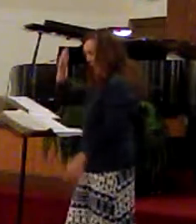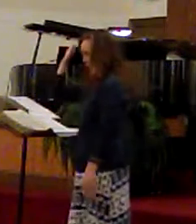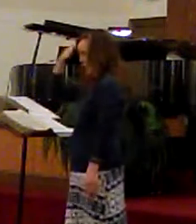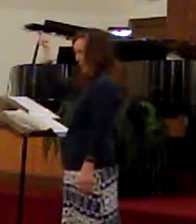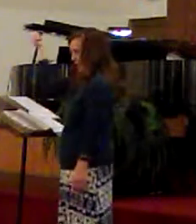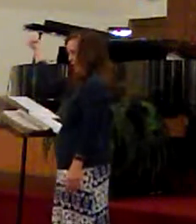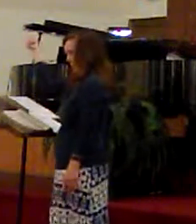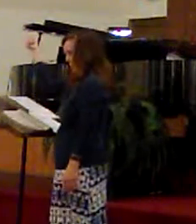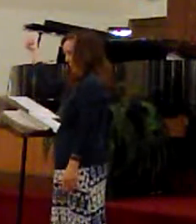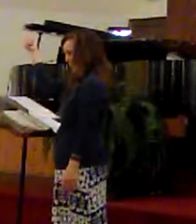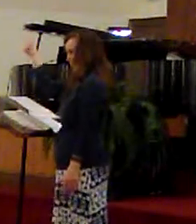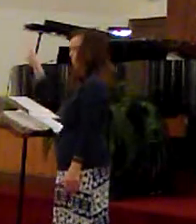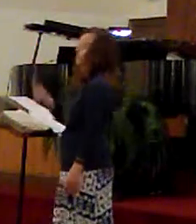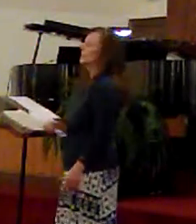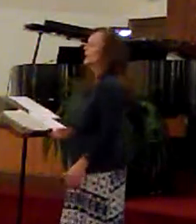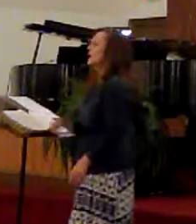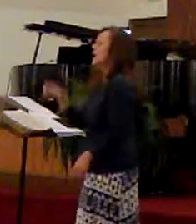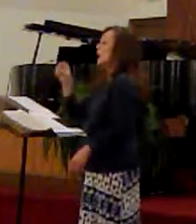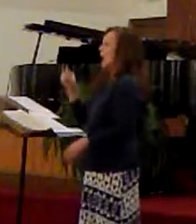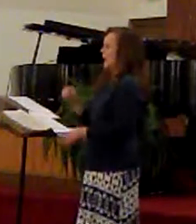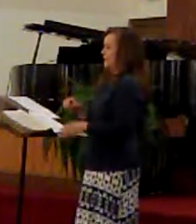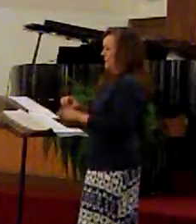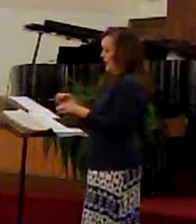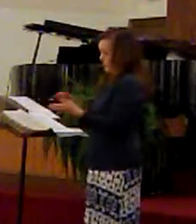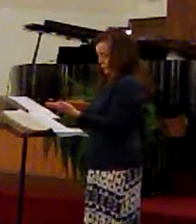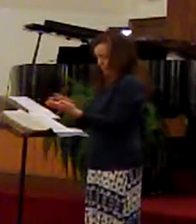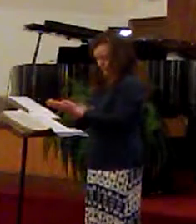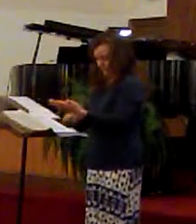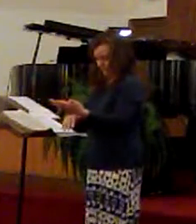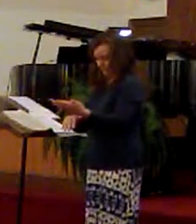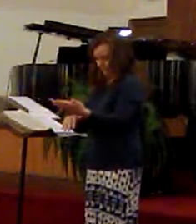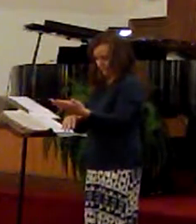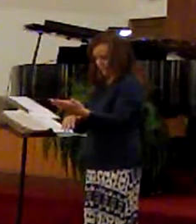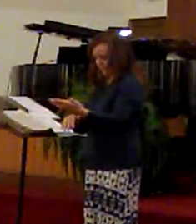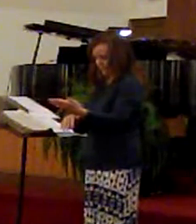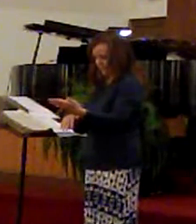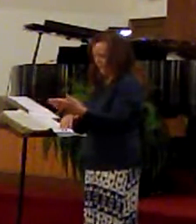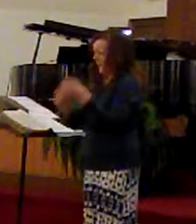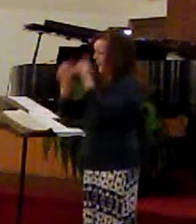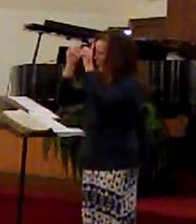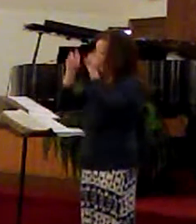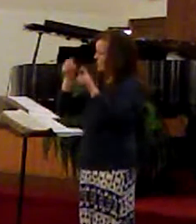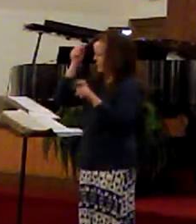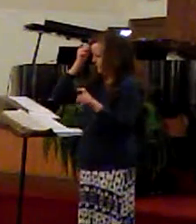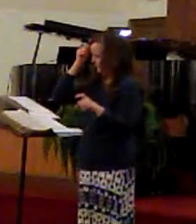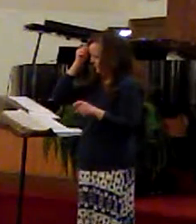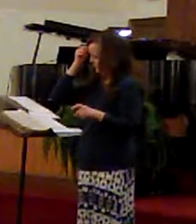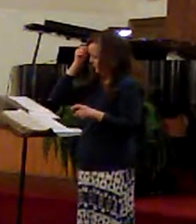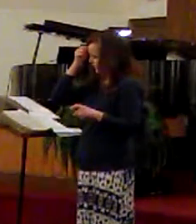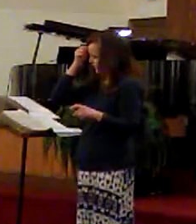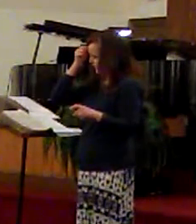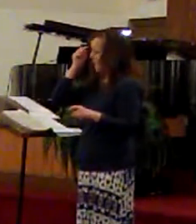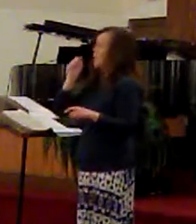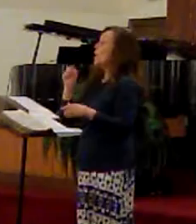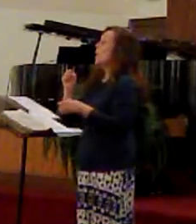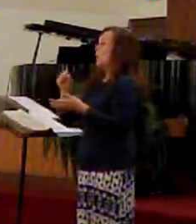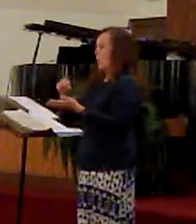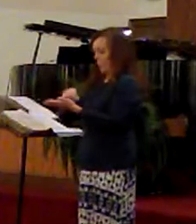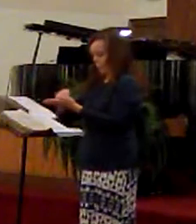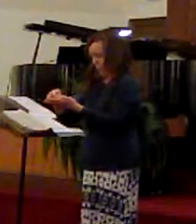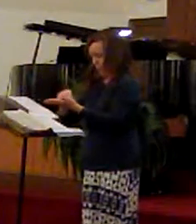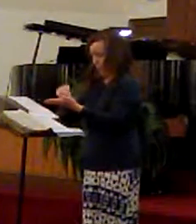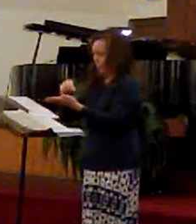So, therefore, while you're reading your Bible, and maybe a question comes to mind, at that point, write it down.